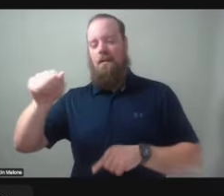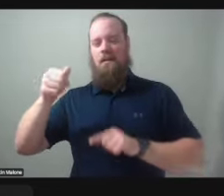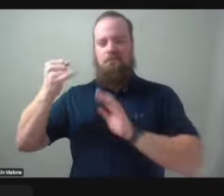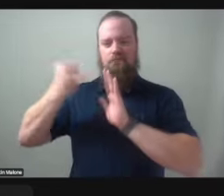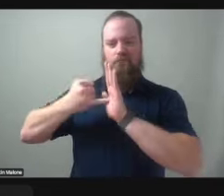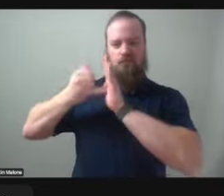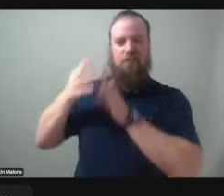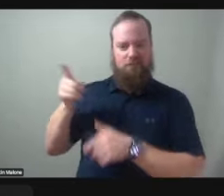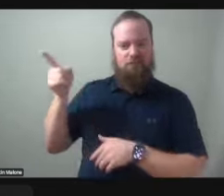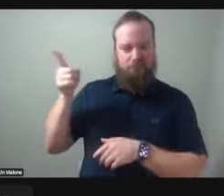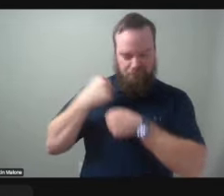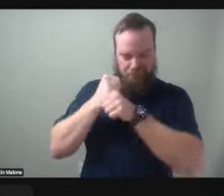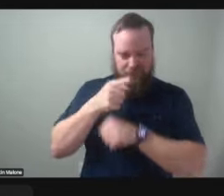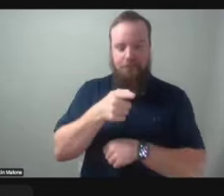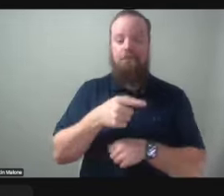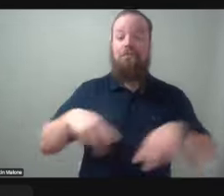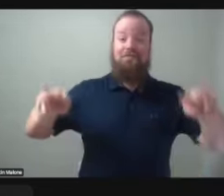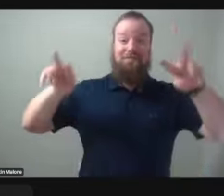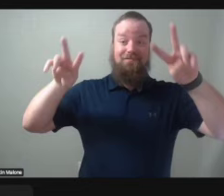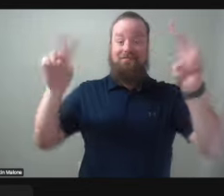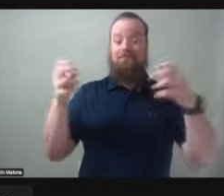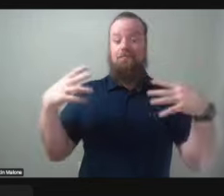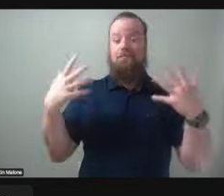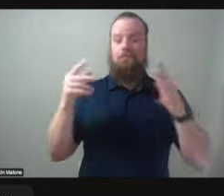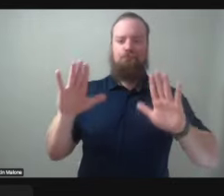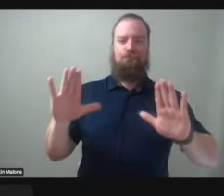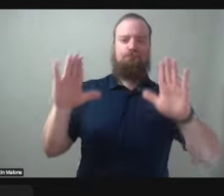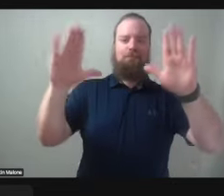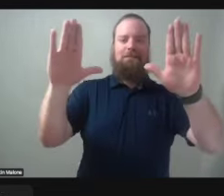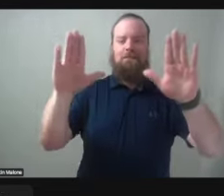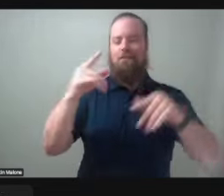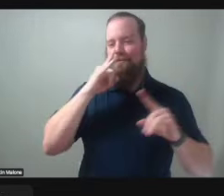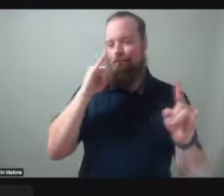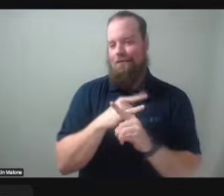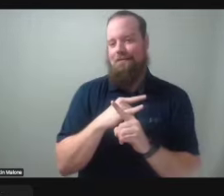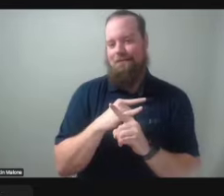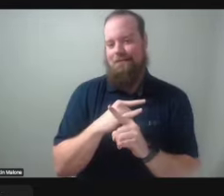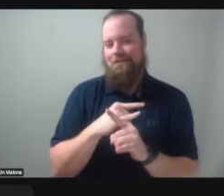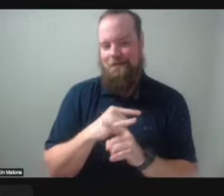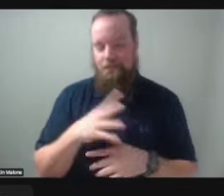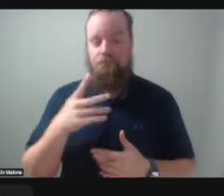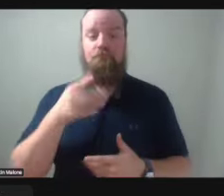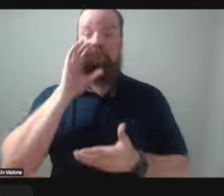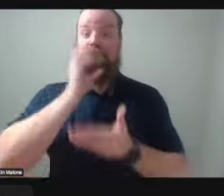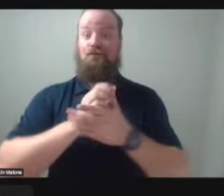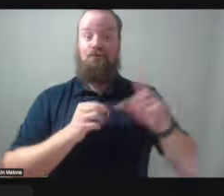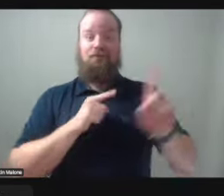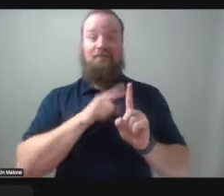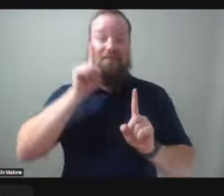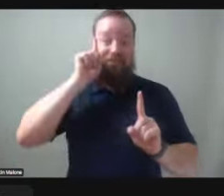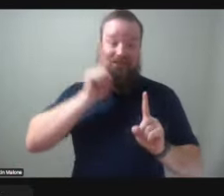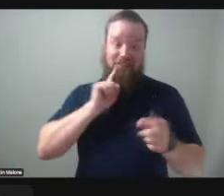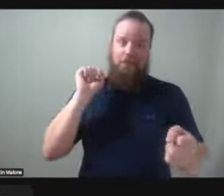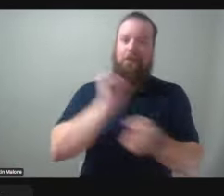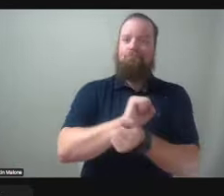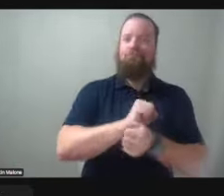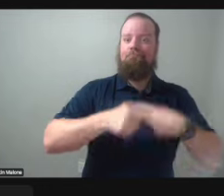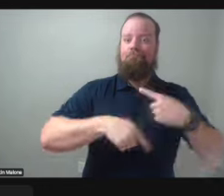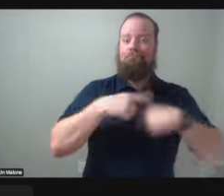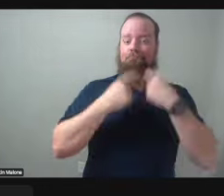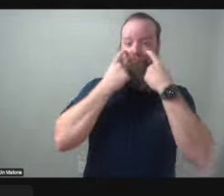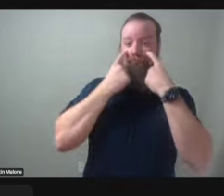Mo Cloza, is a deaf Divya artist. And this